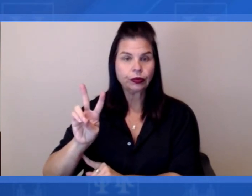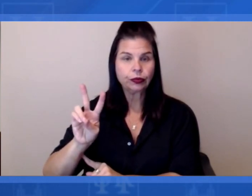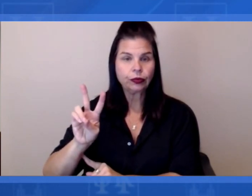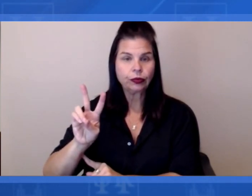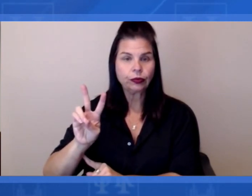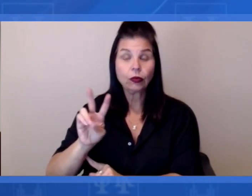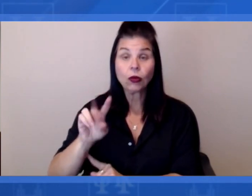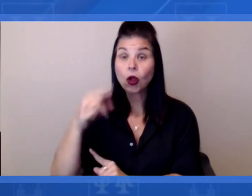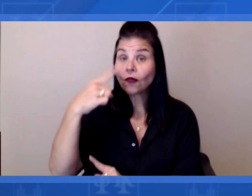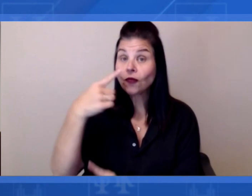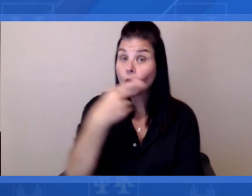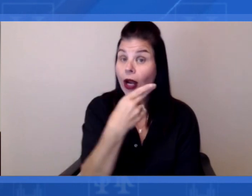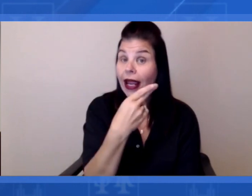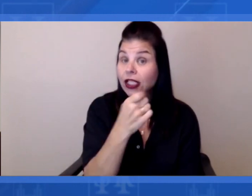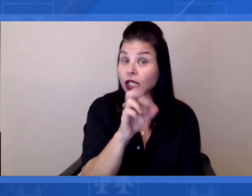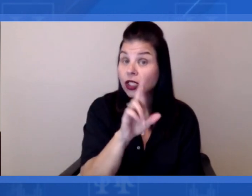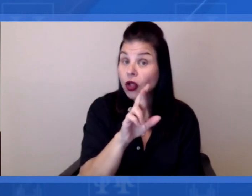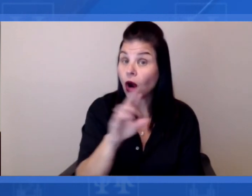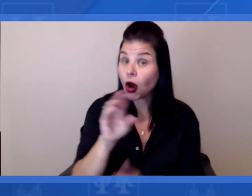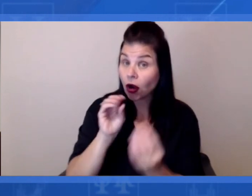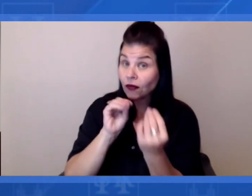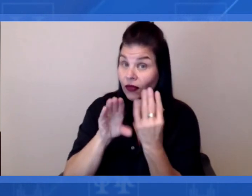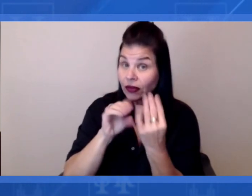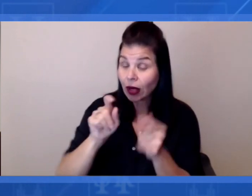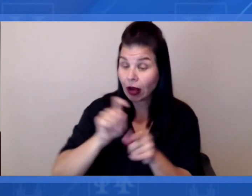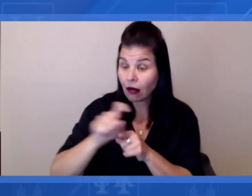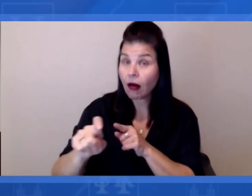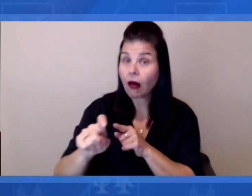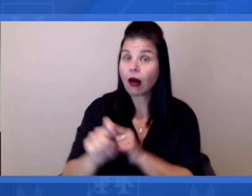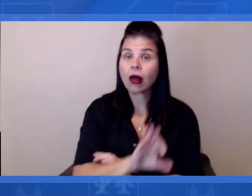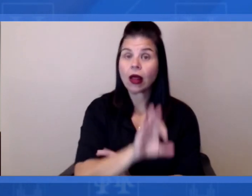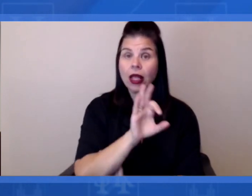For HSR feedback, call